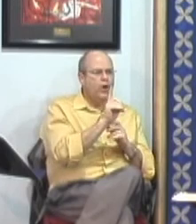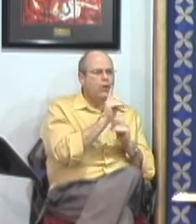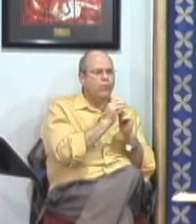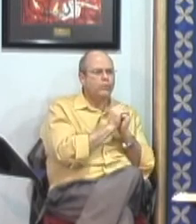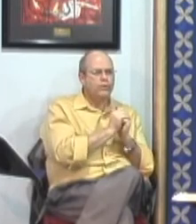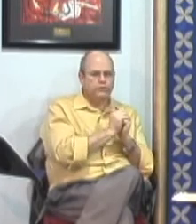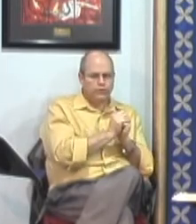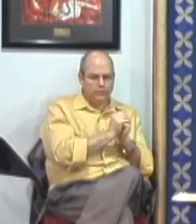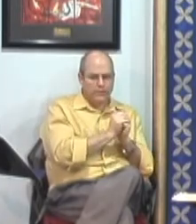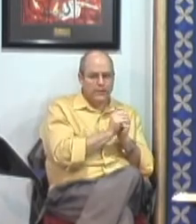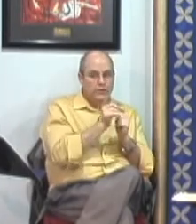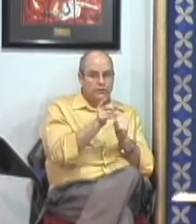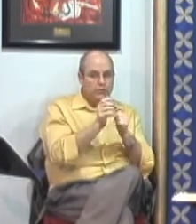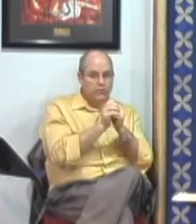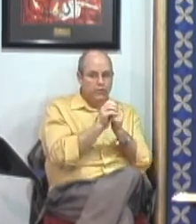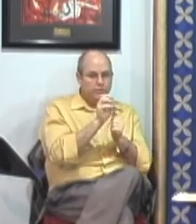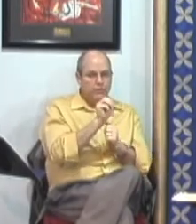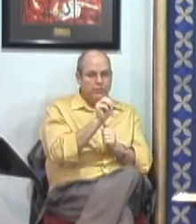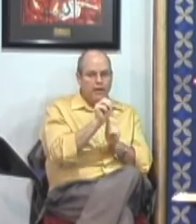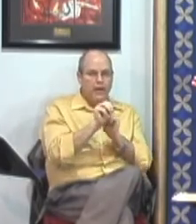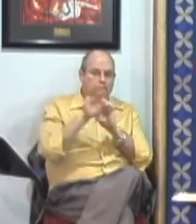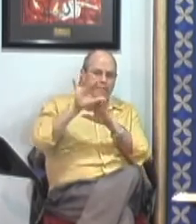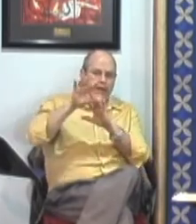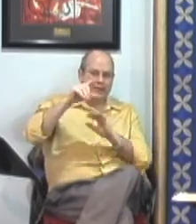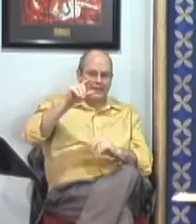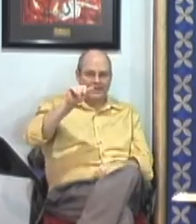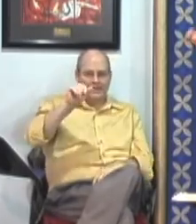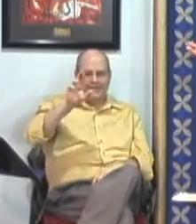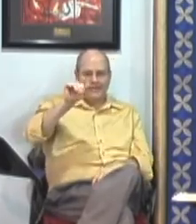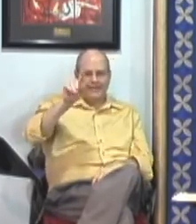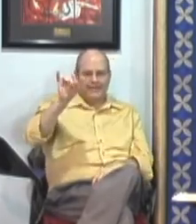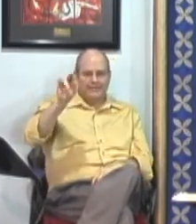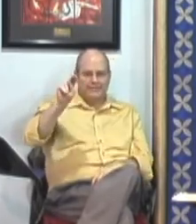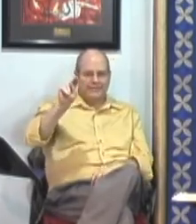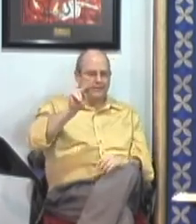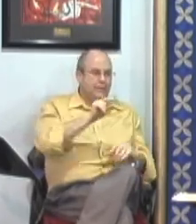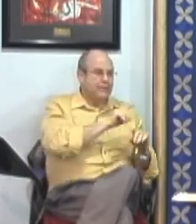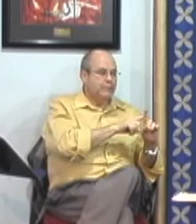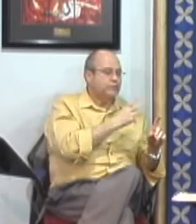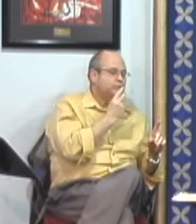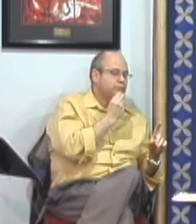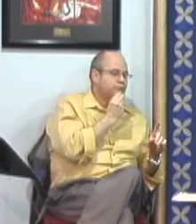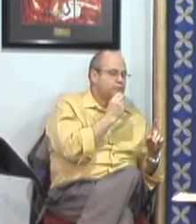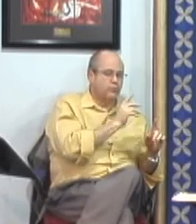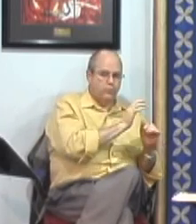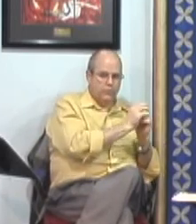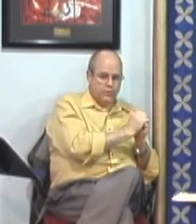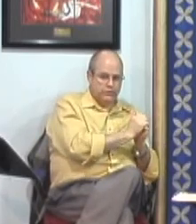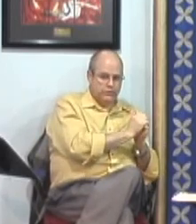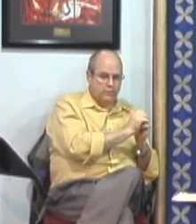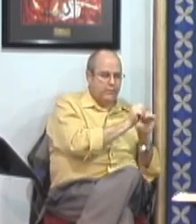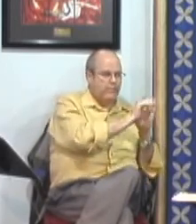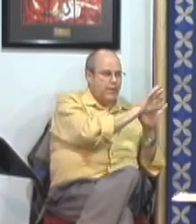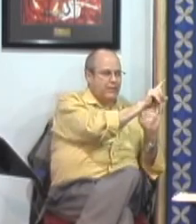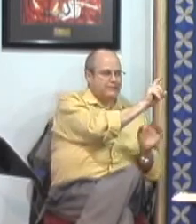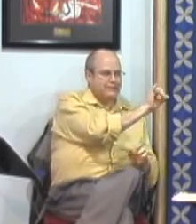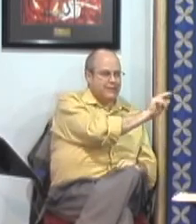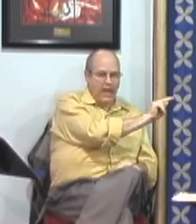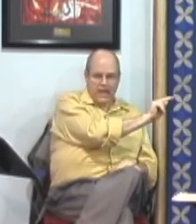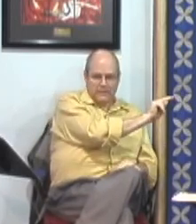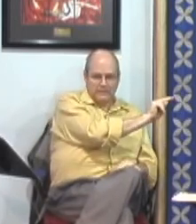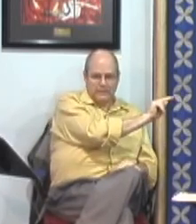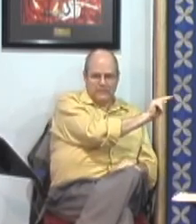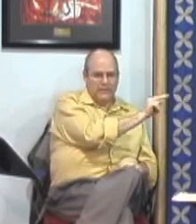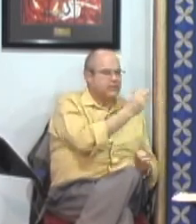worshiped on Mount Gerizim. And the Jewish people worshiped on Mount Zion in Jerusalem. And Yeshua responded in verse